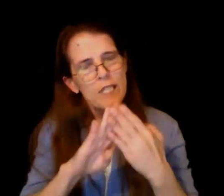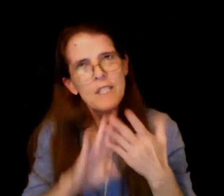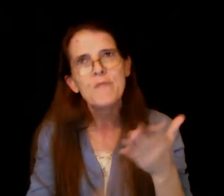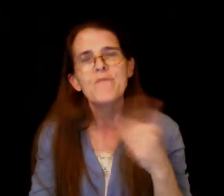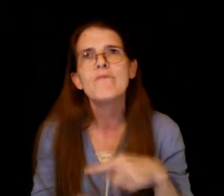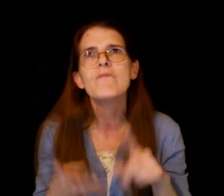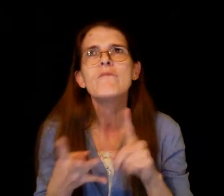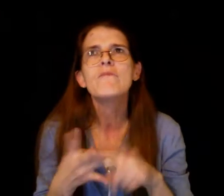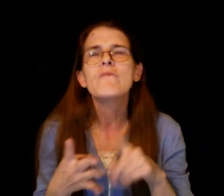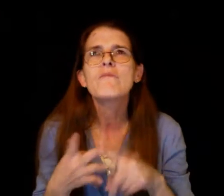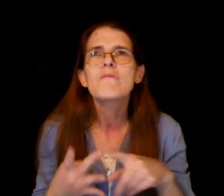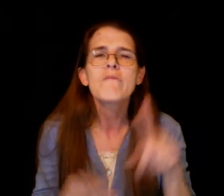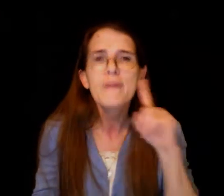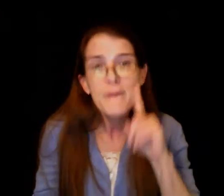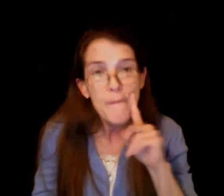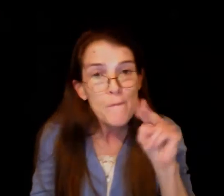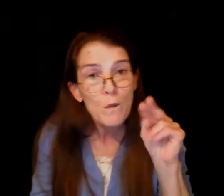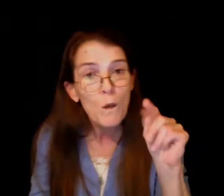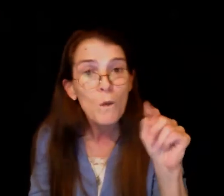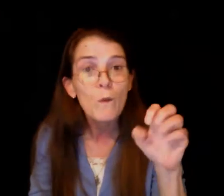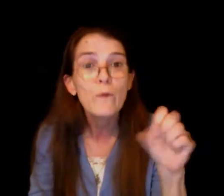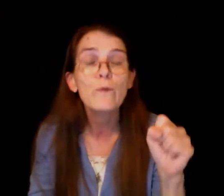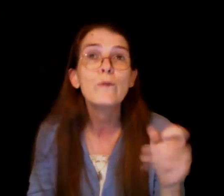Mommy. Hold on.